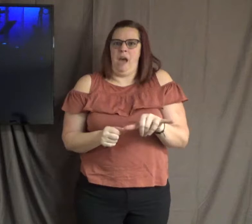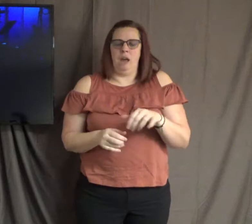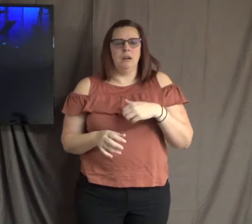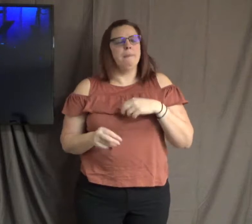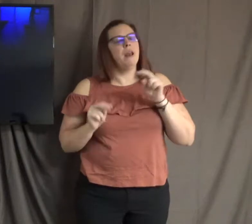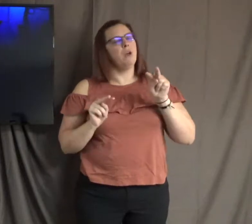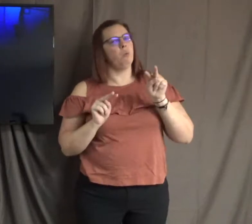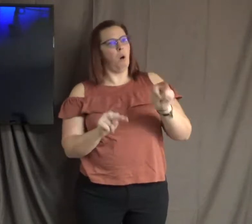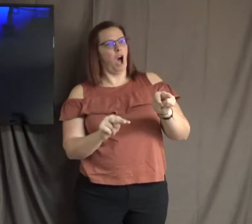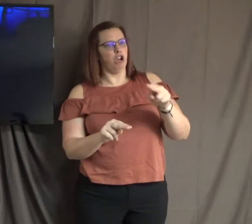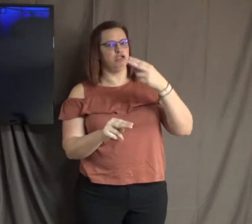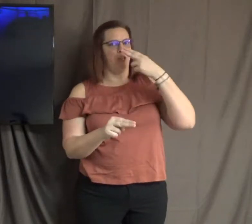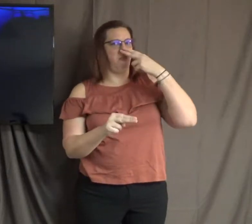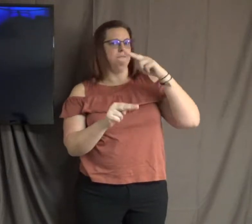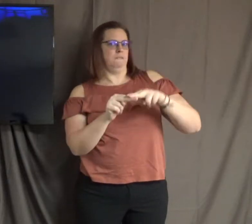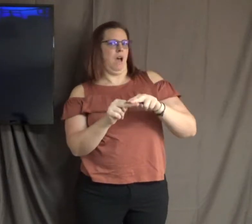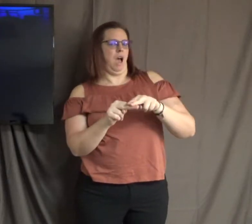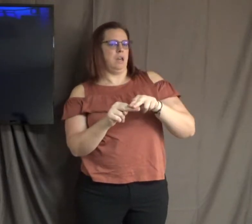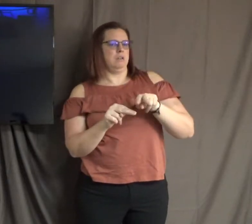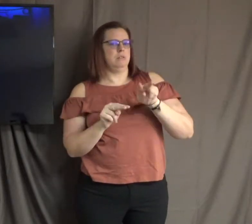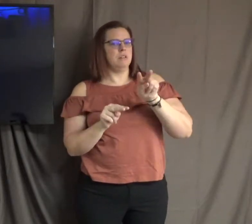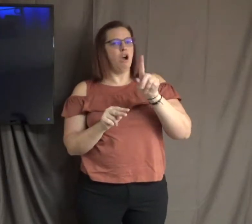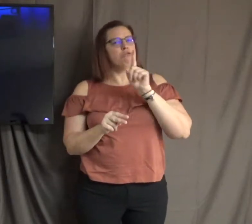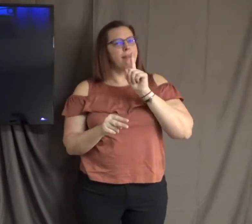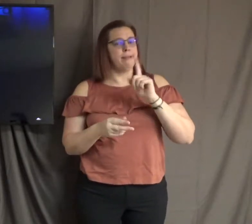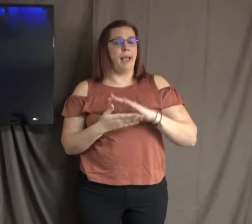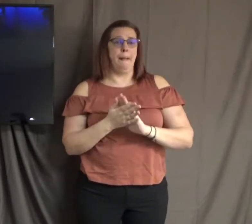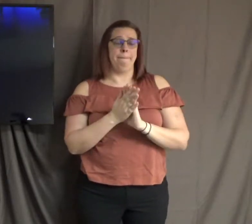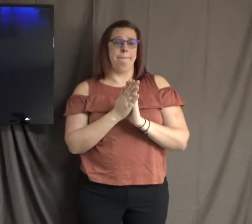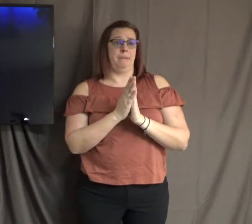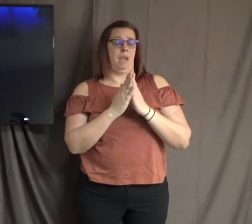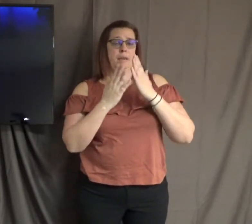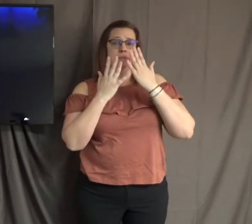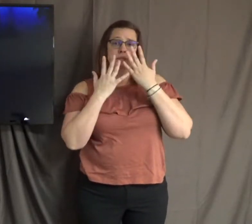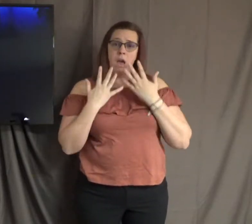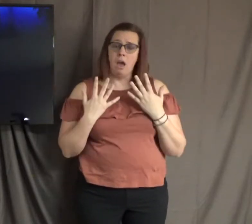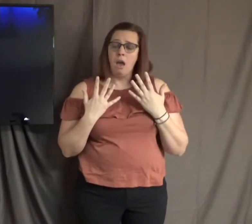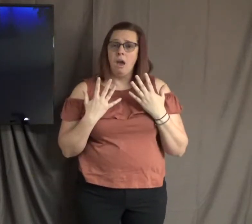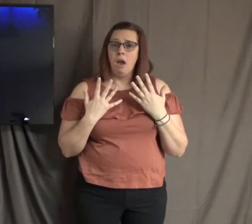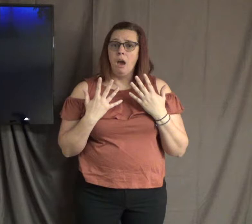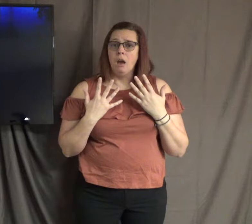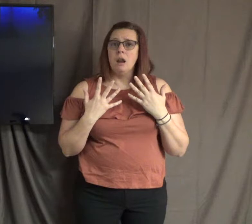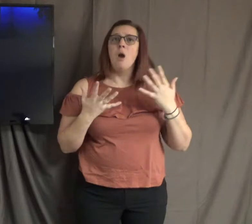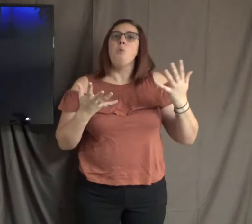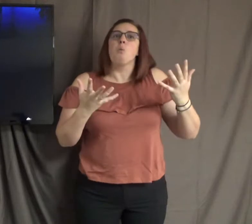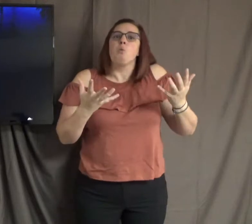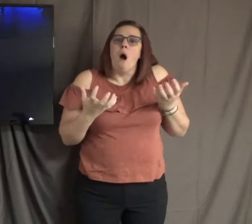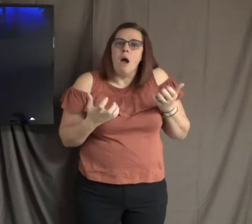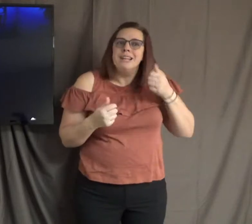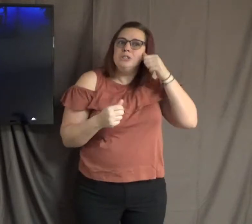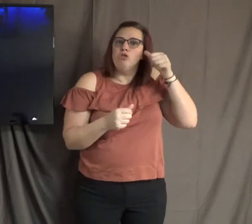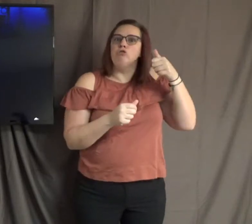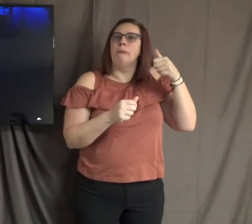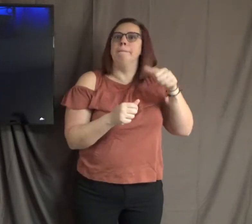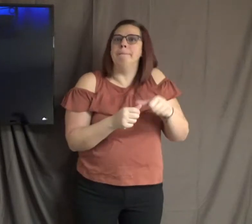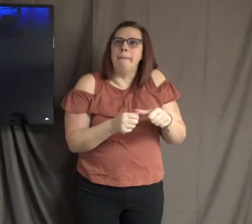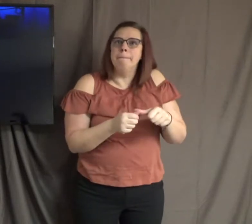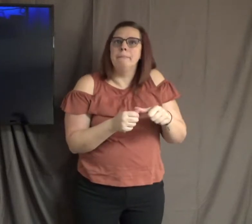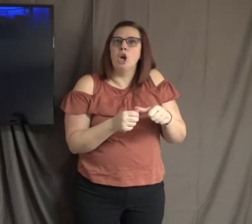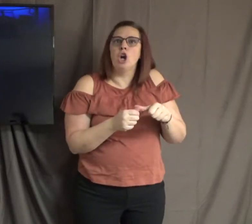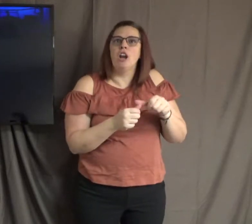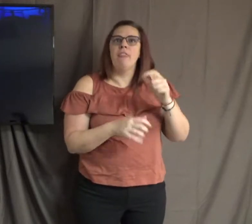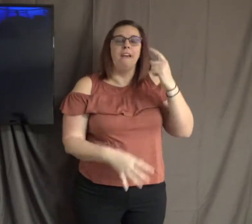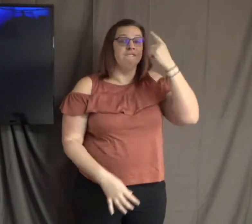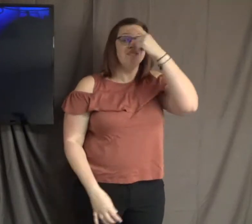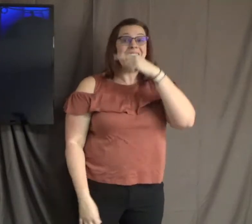fun being had, I became sad because there were things that I wanted to remember that I couldn't. I wanted to remember the